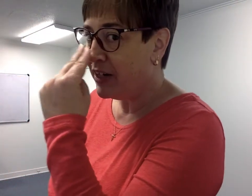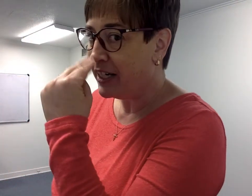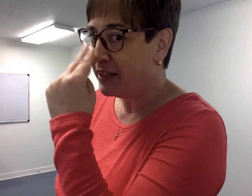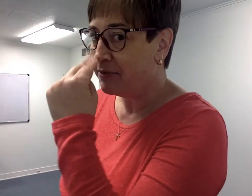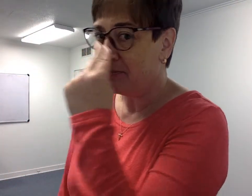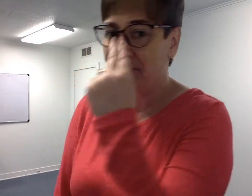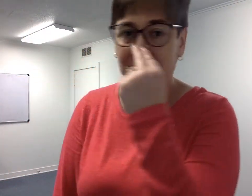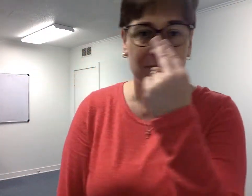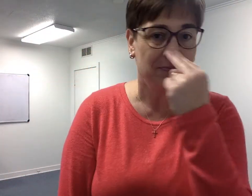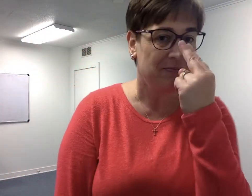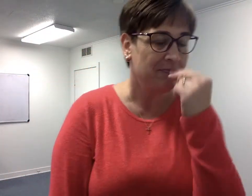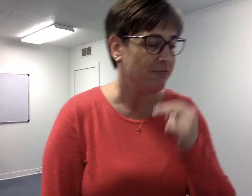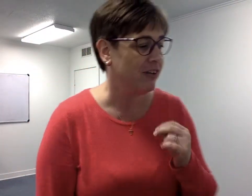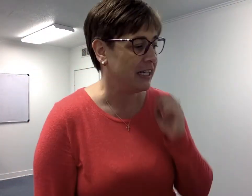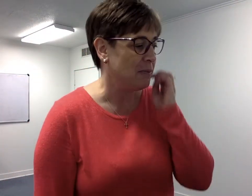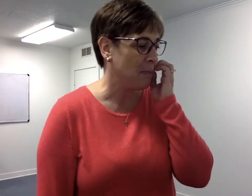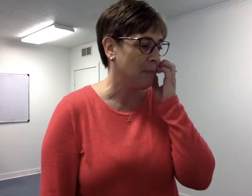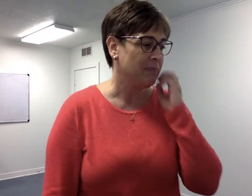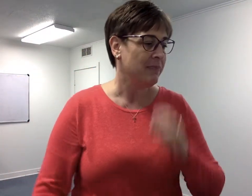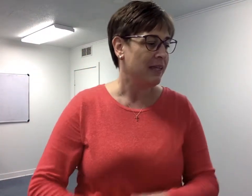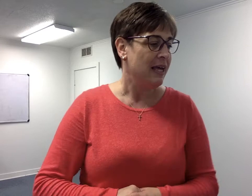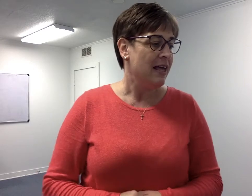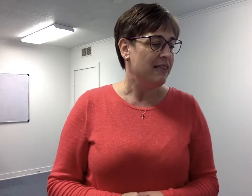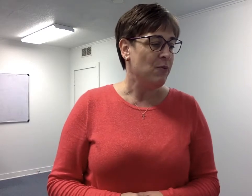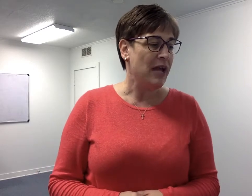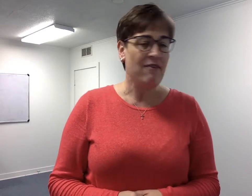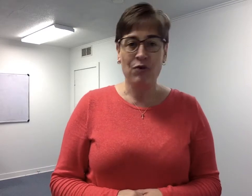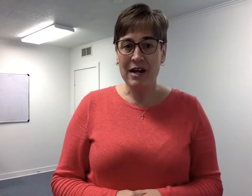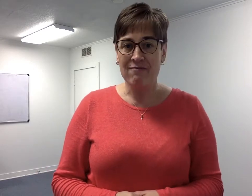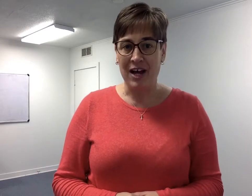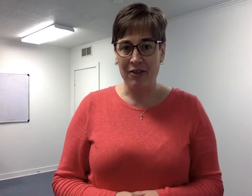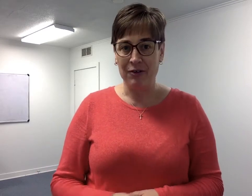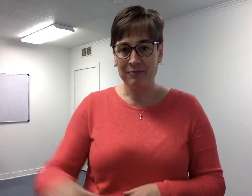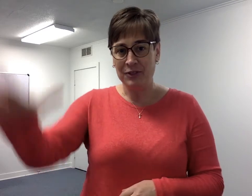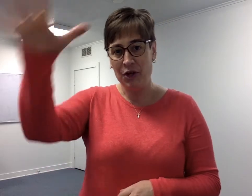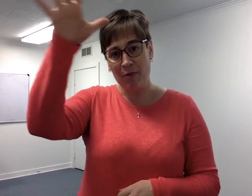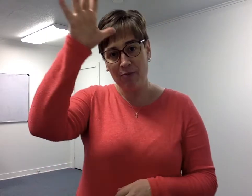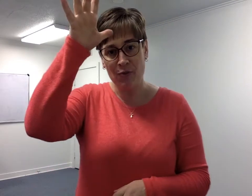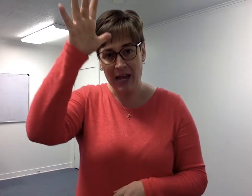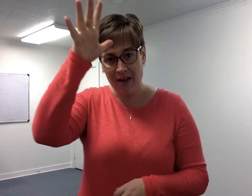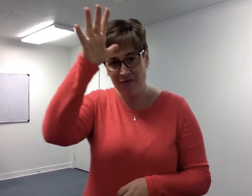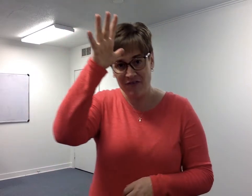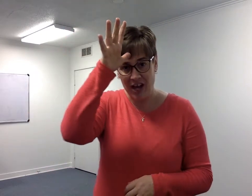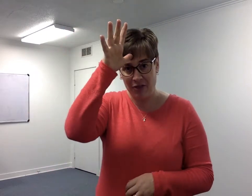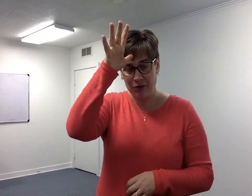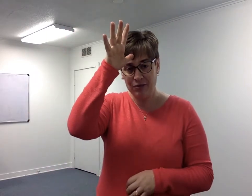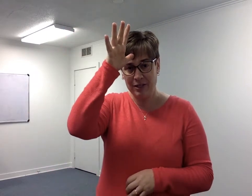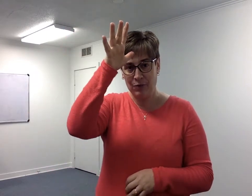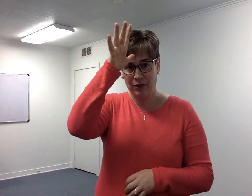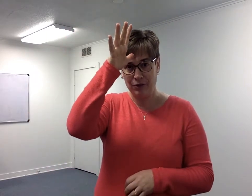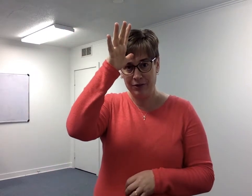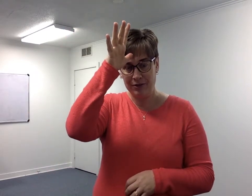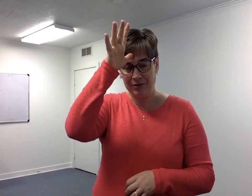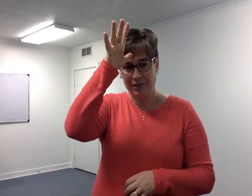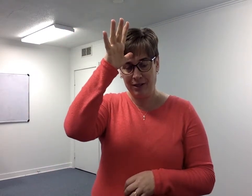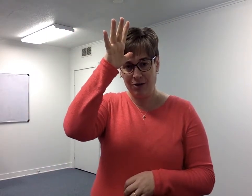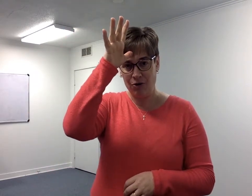funny, funny. Then we have grandfather. So you remember we have father that we learned early